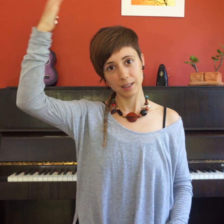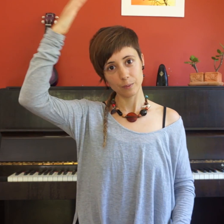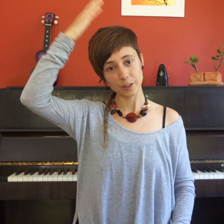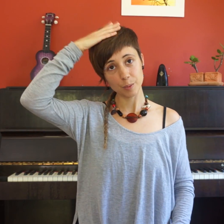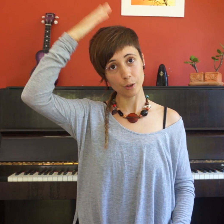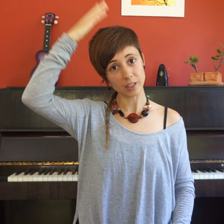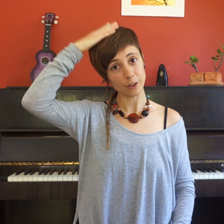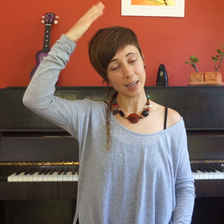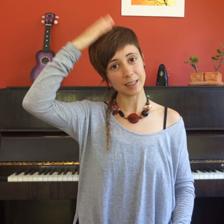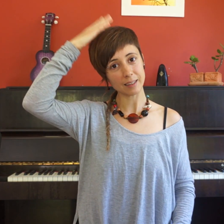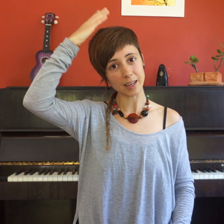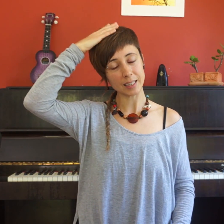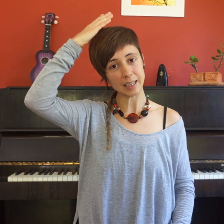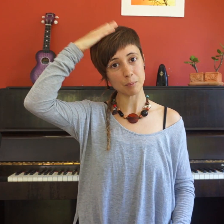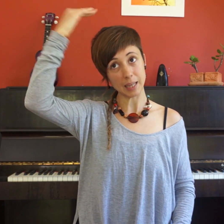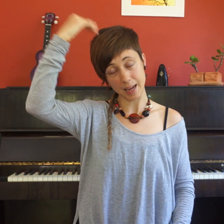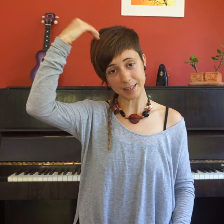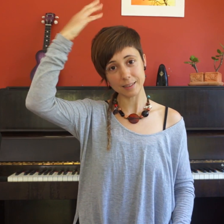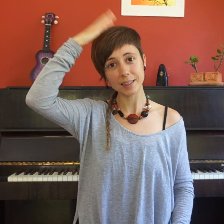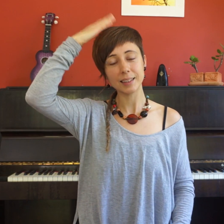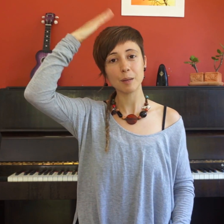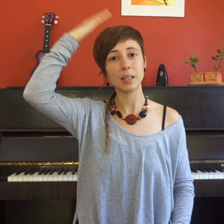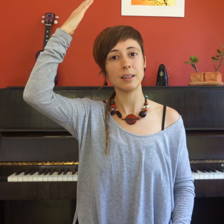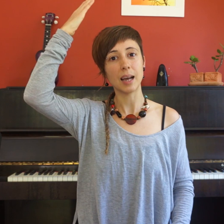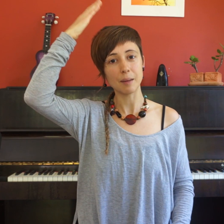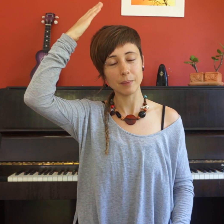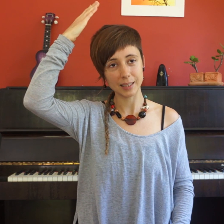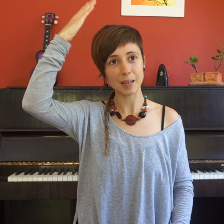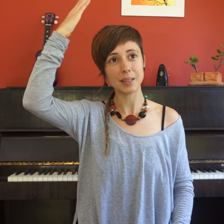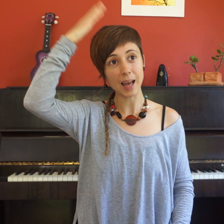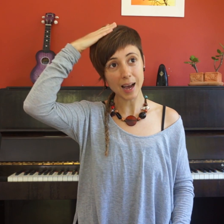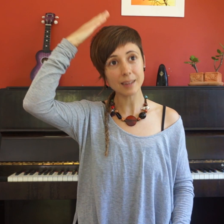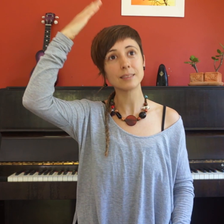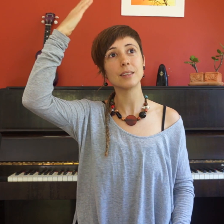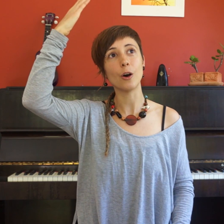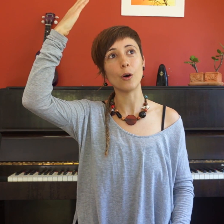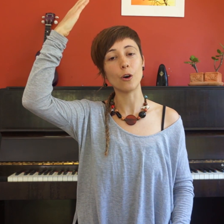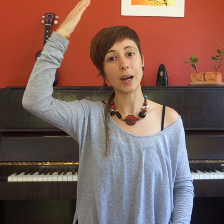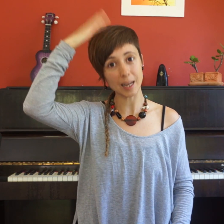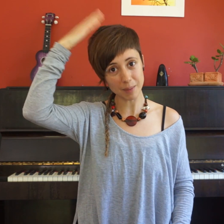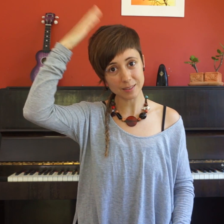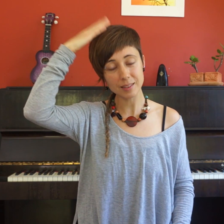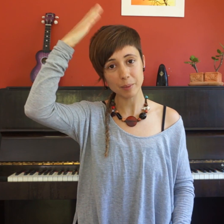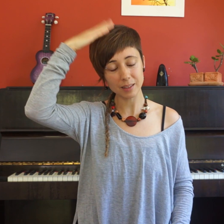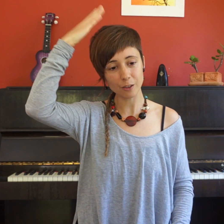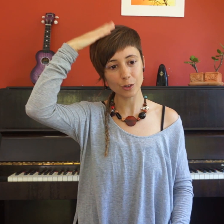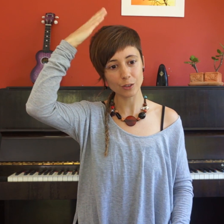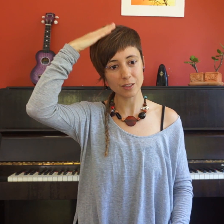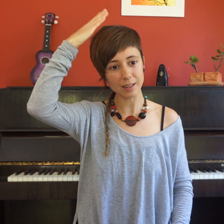When she points at her head like that, it can mean head, it can mean hat or helmet, depending on the